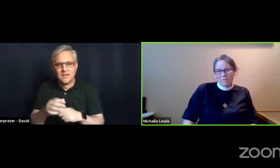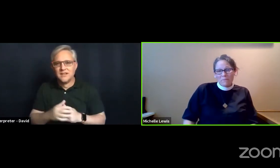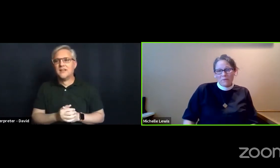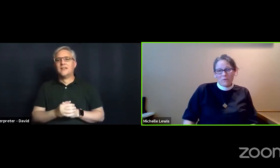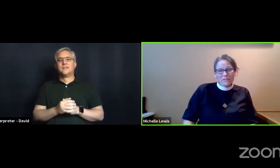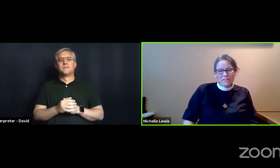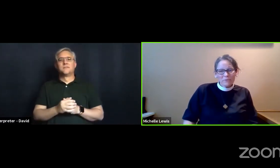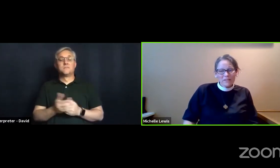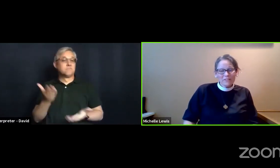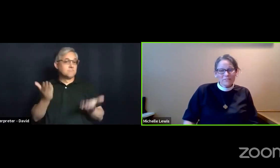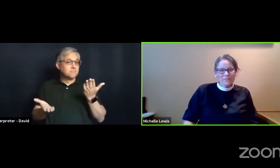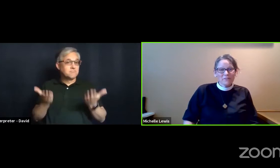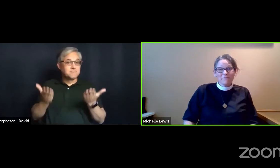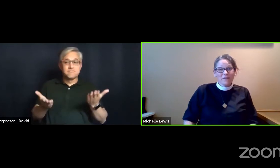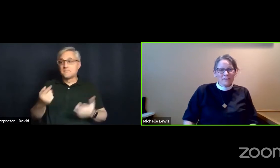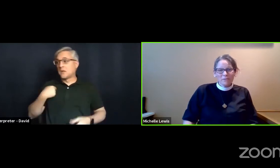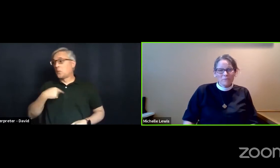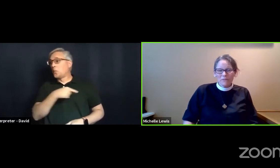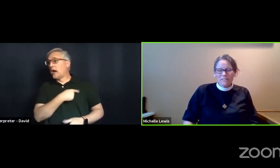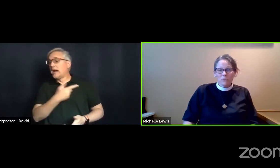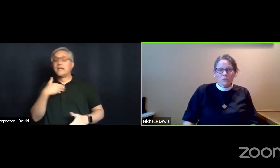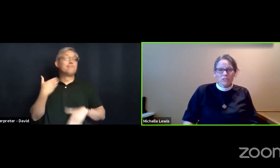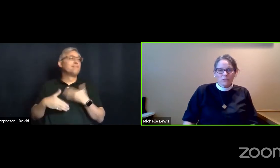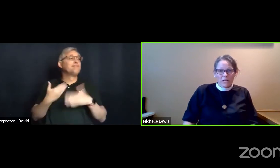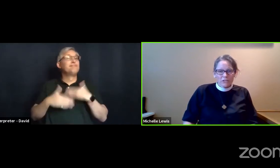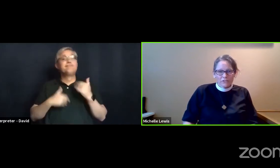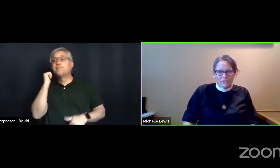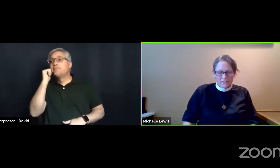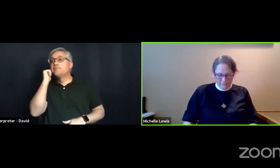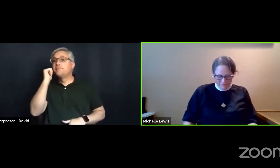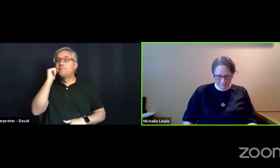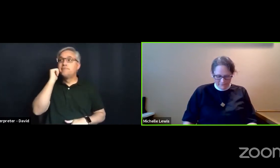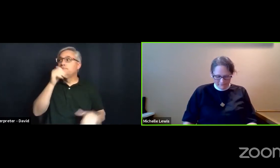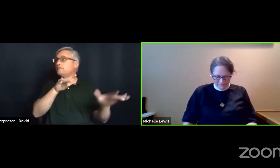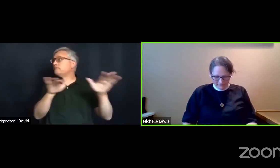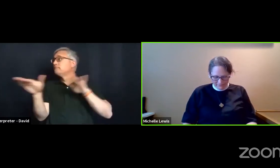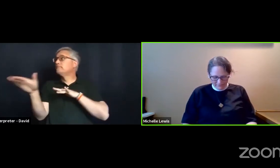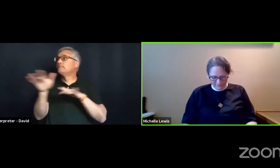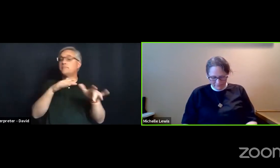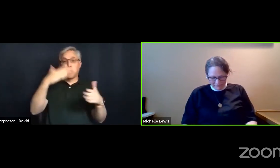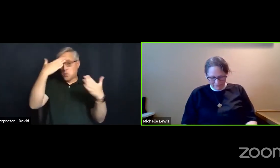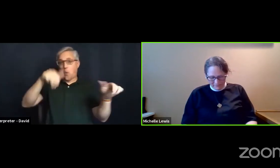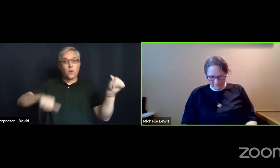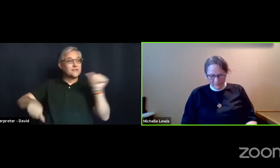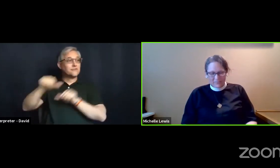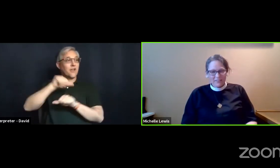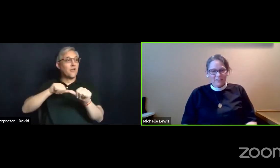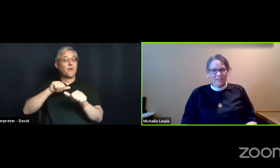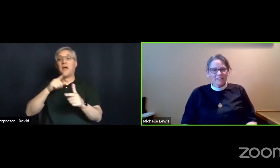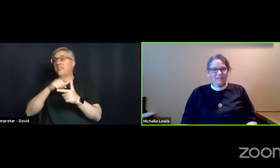building or until we enter a faith community, we're strangers.